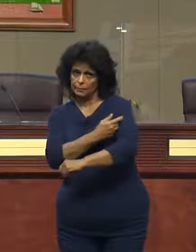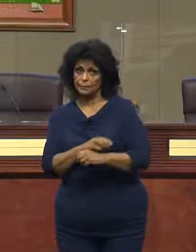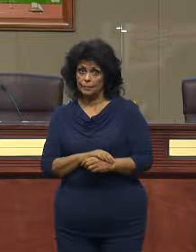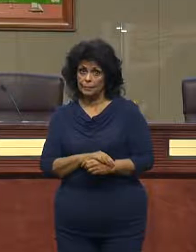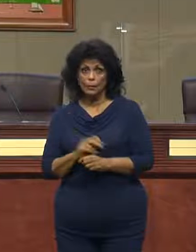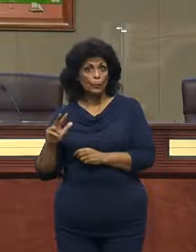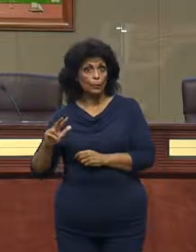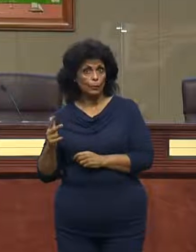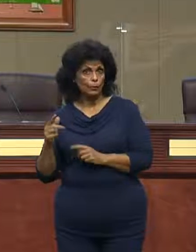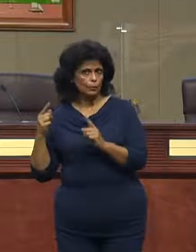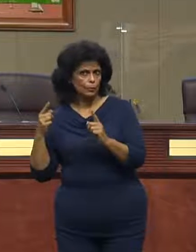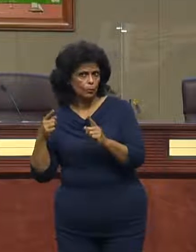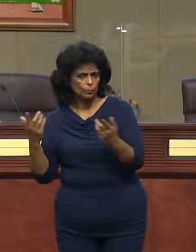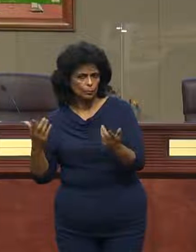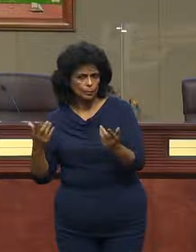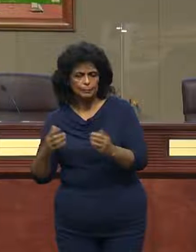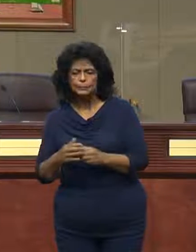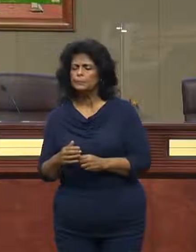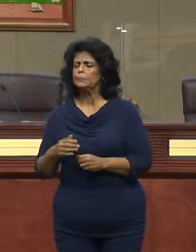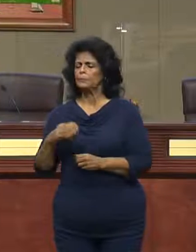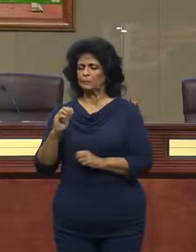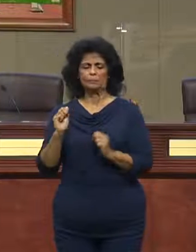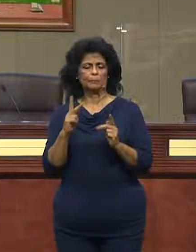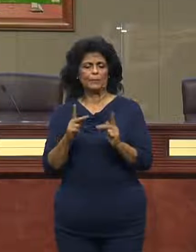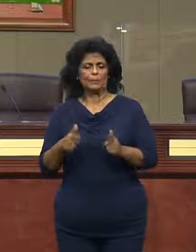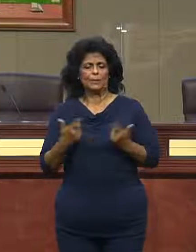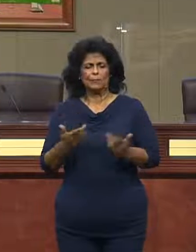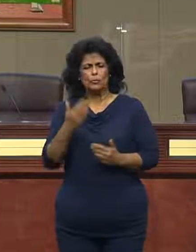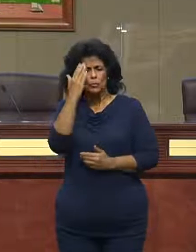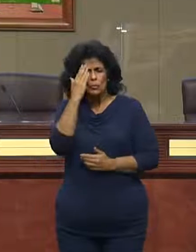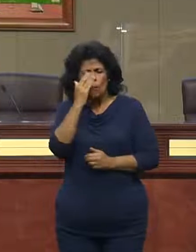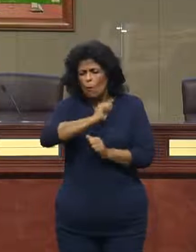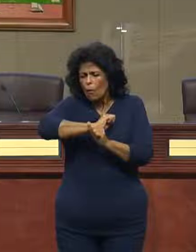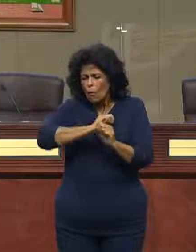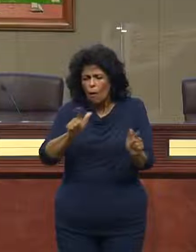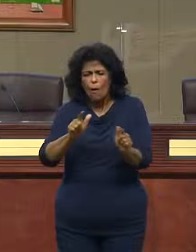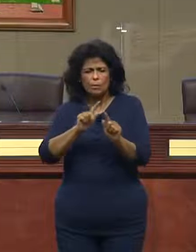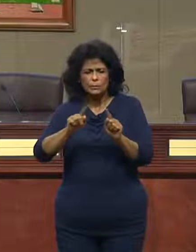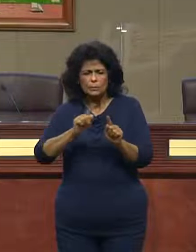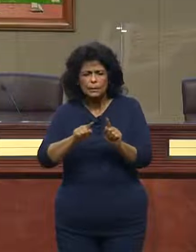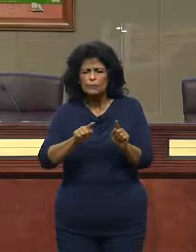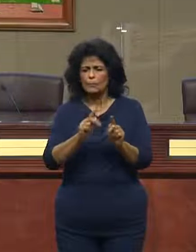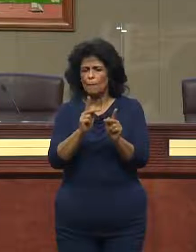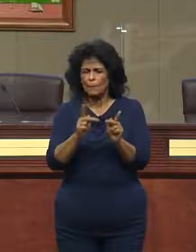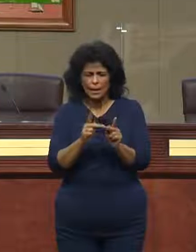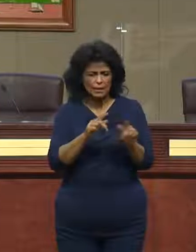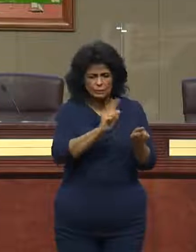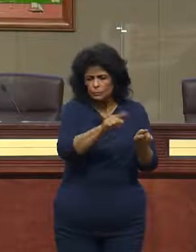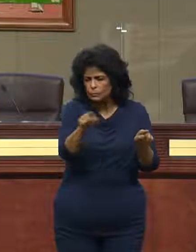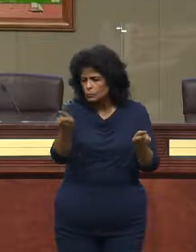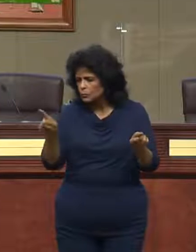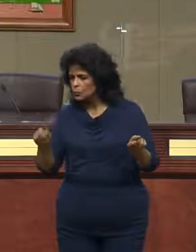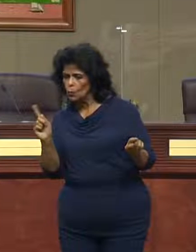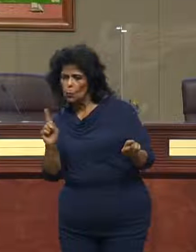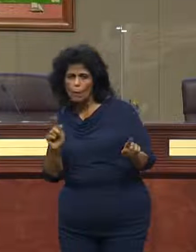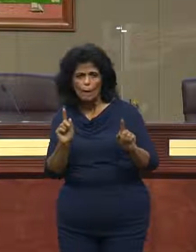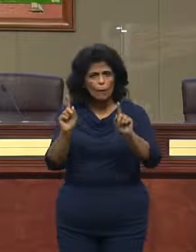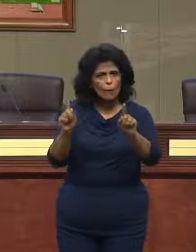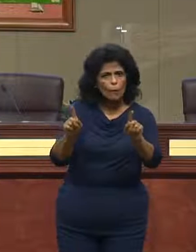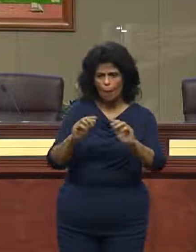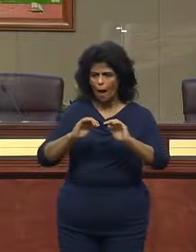know all of the vaccination site options in Orange County and how and when they are